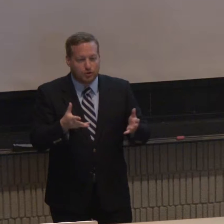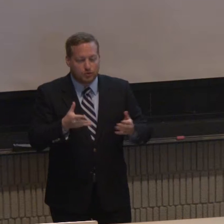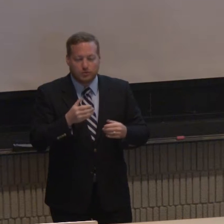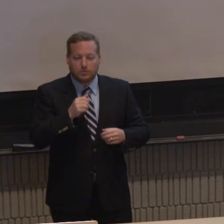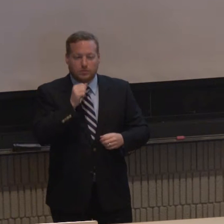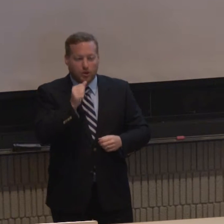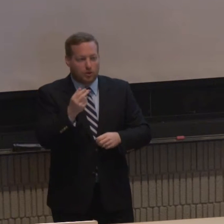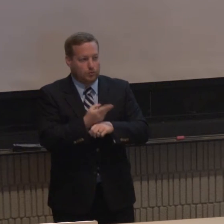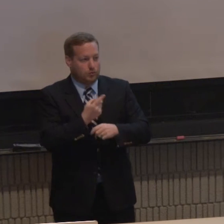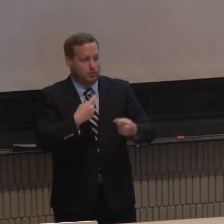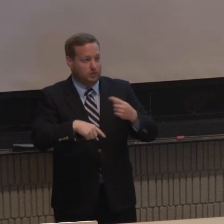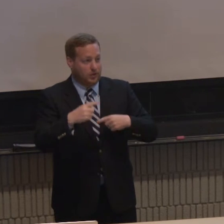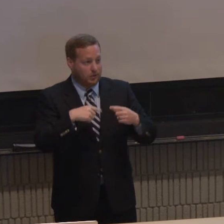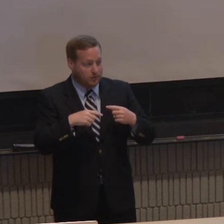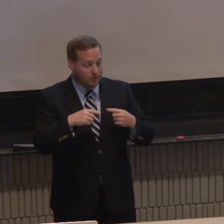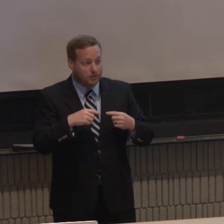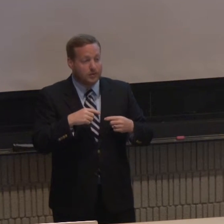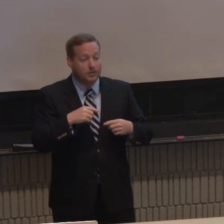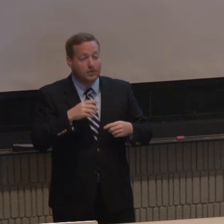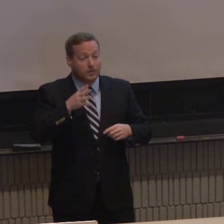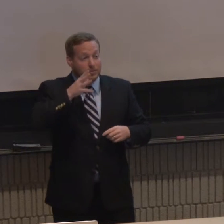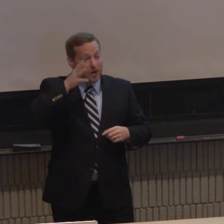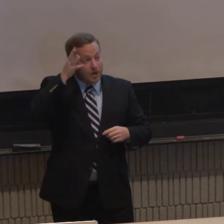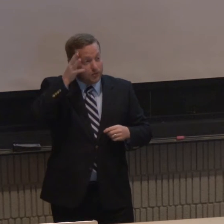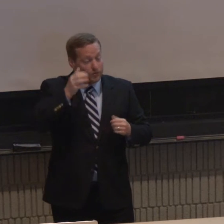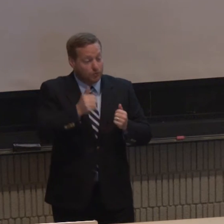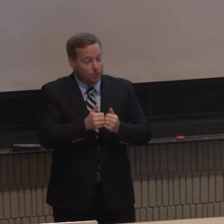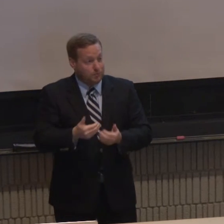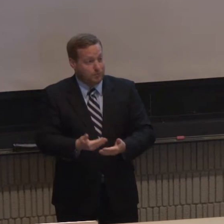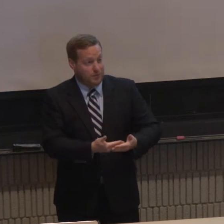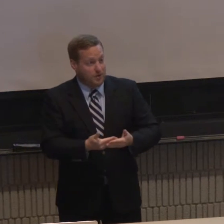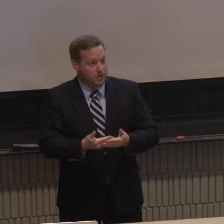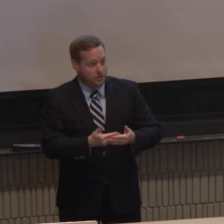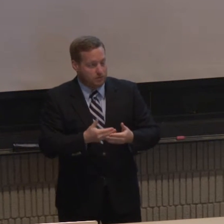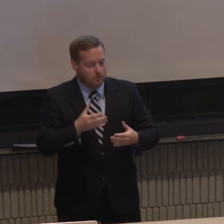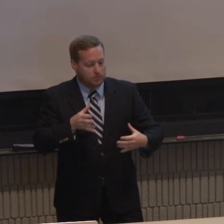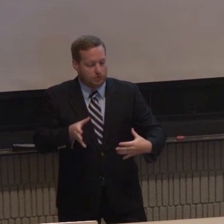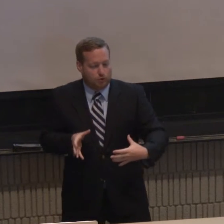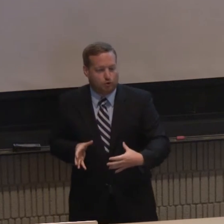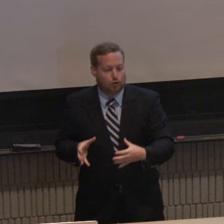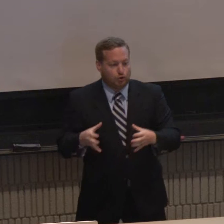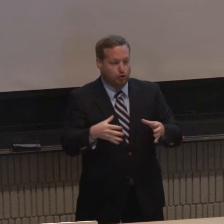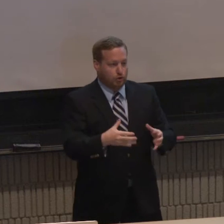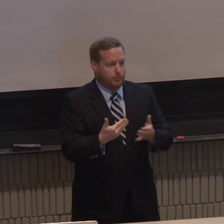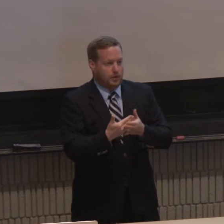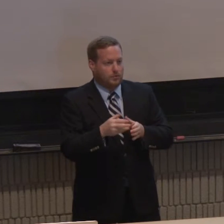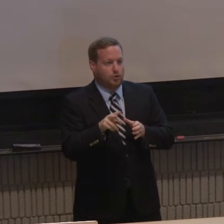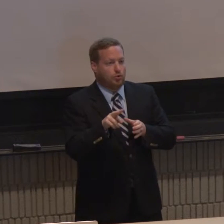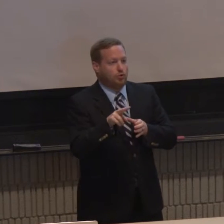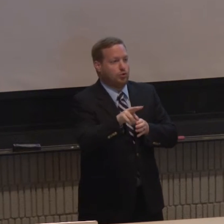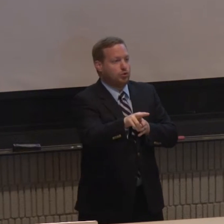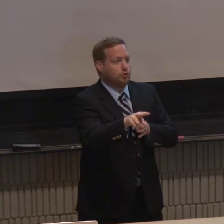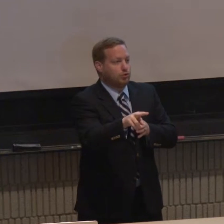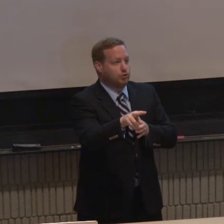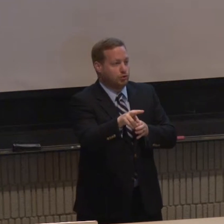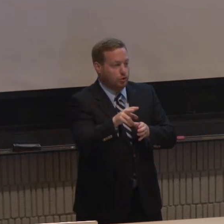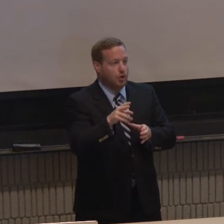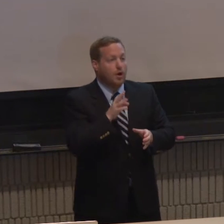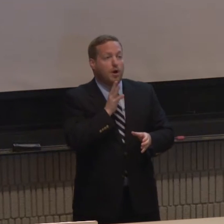education. It encourages children not to use sign. It encourages parents to turn their